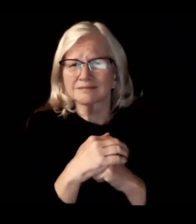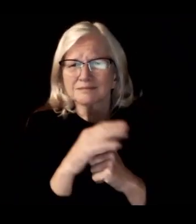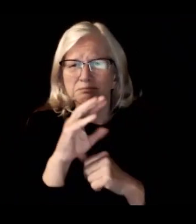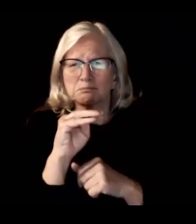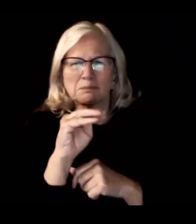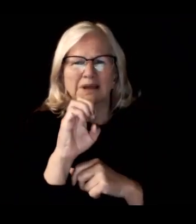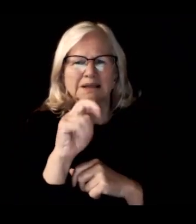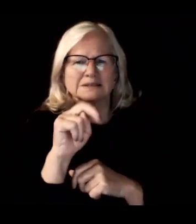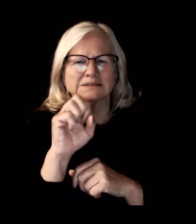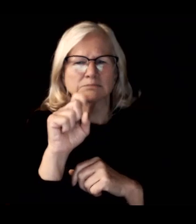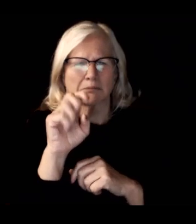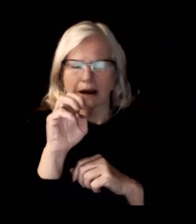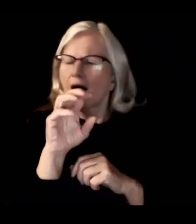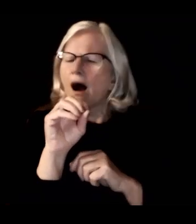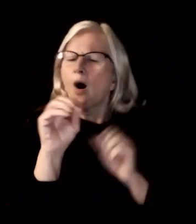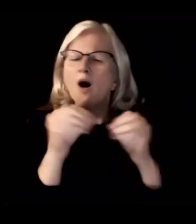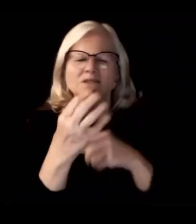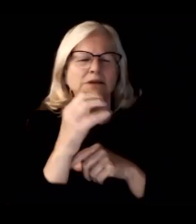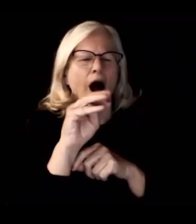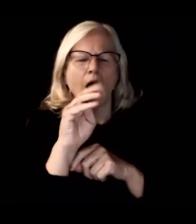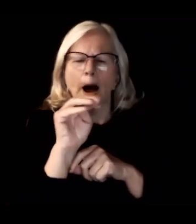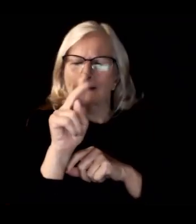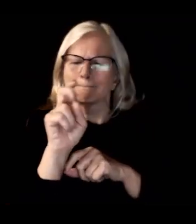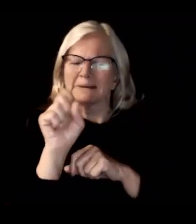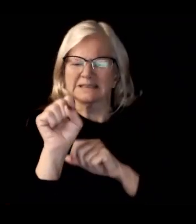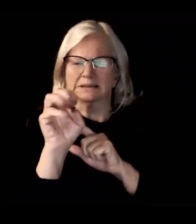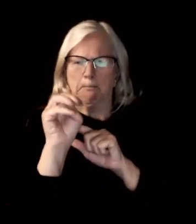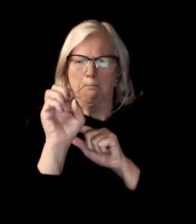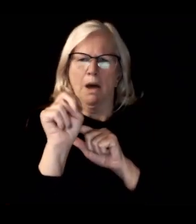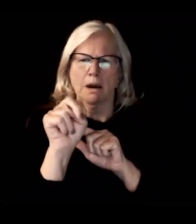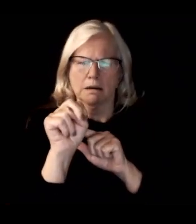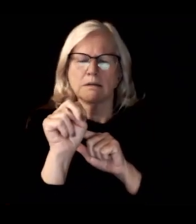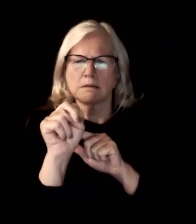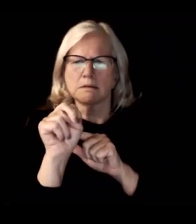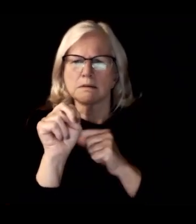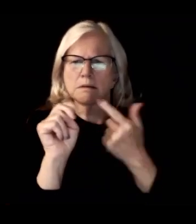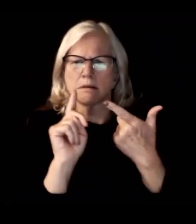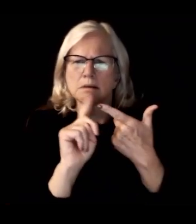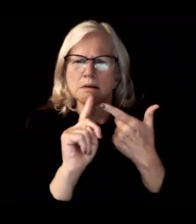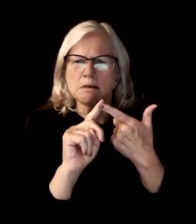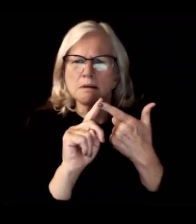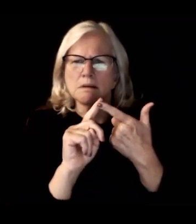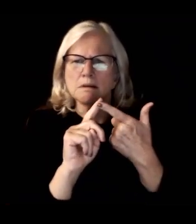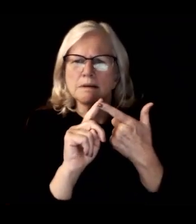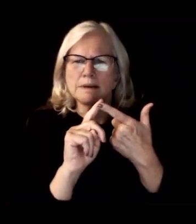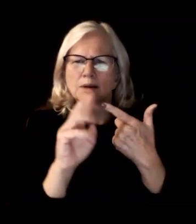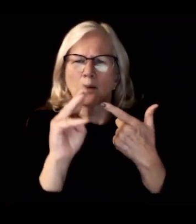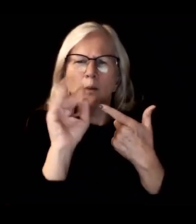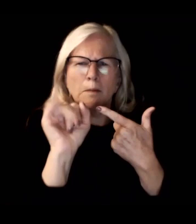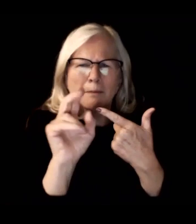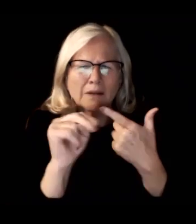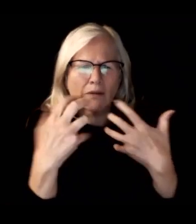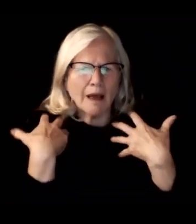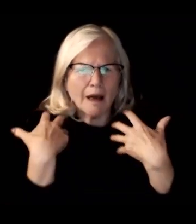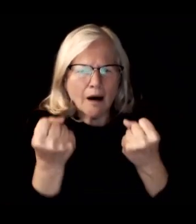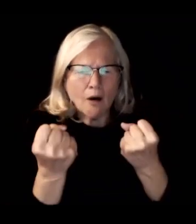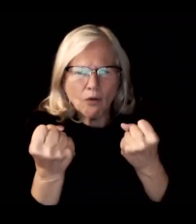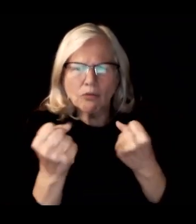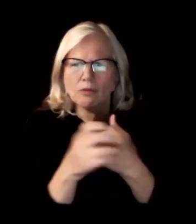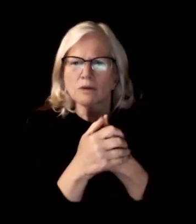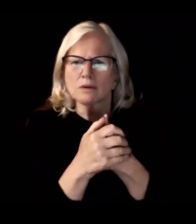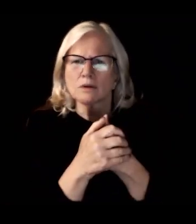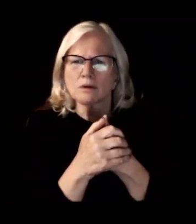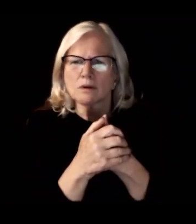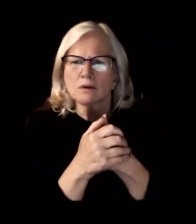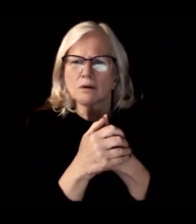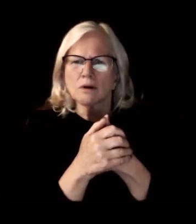Healthcare Management, Waterview Pines, and God for allowing us back safely into